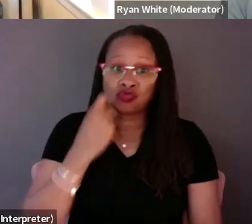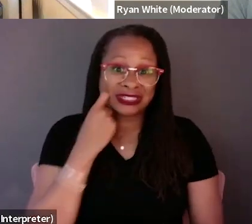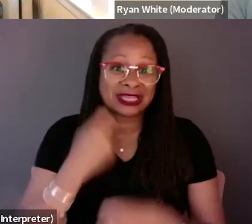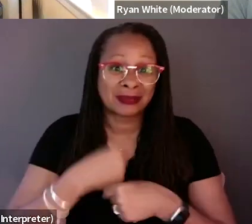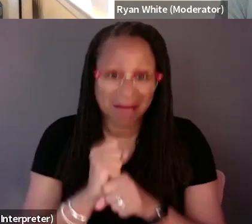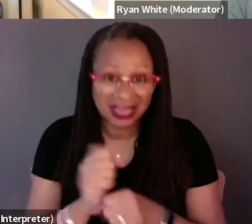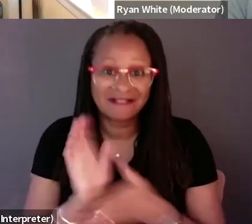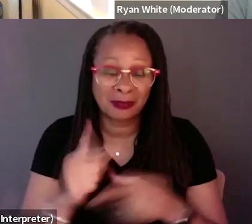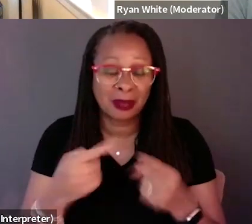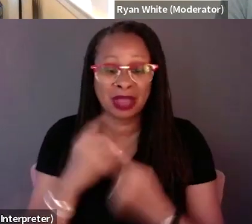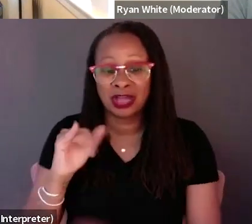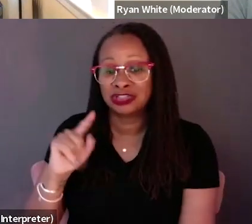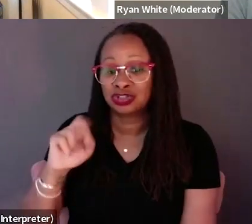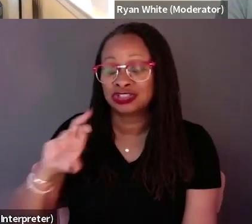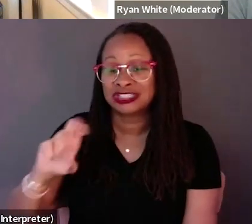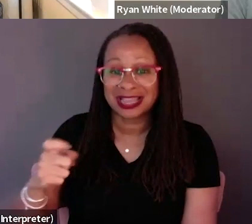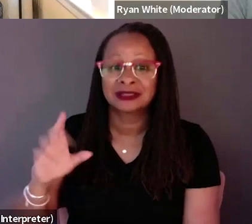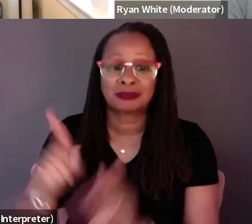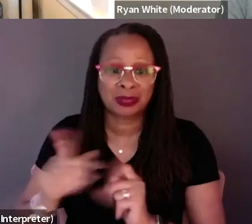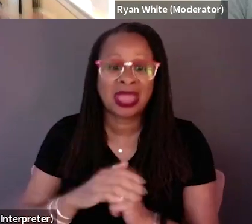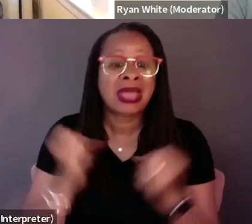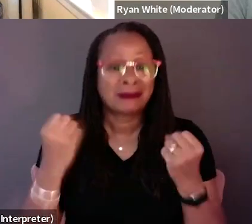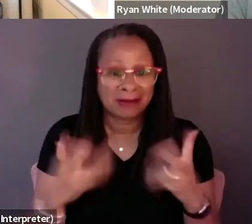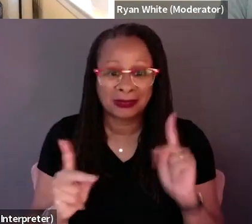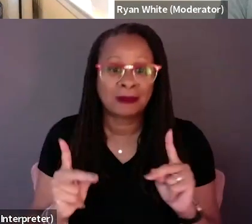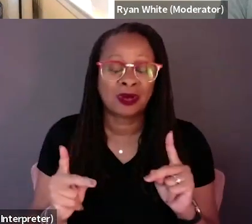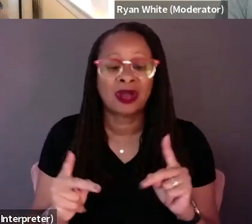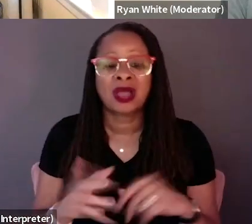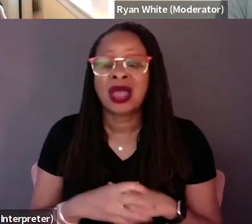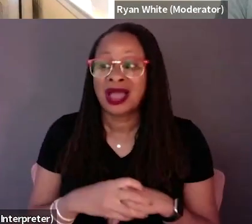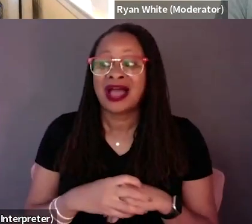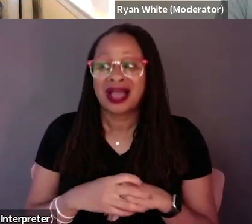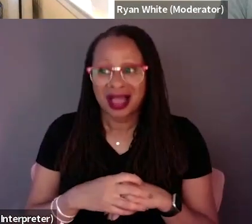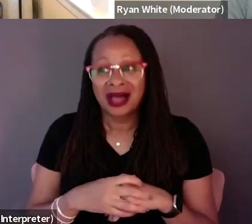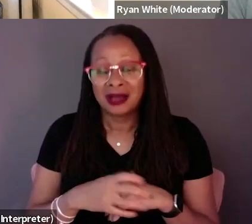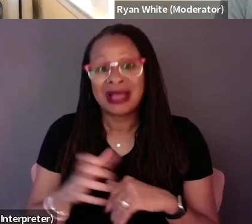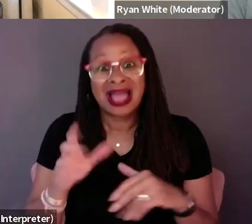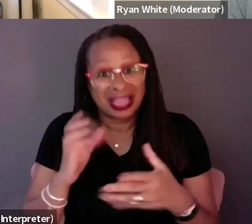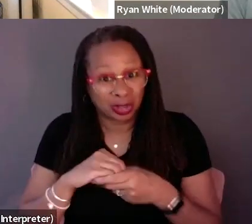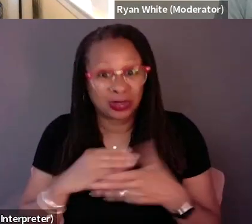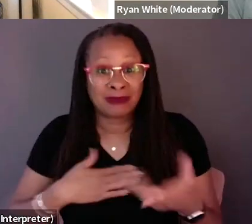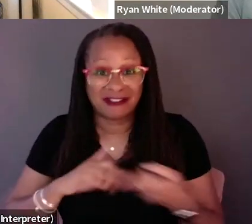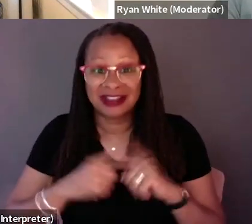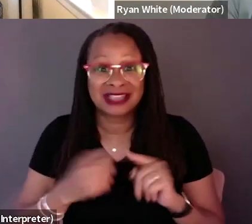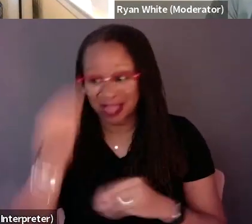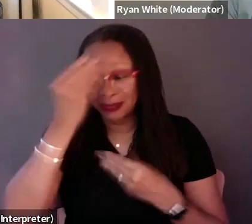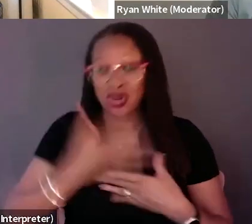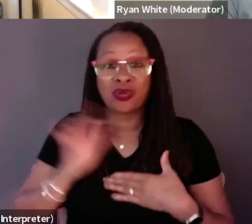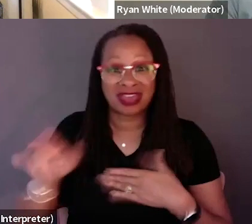film about intersex people, quite a number of people, including friends of mine, have come out to me as intersex since the film came